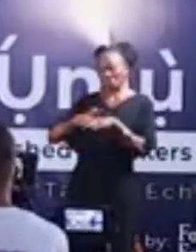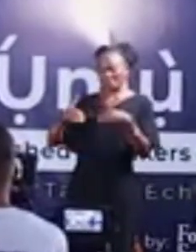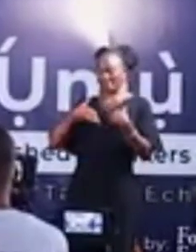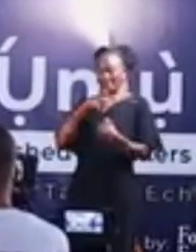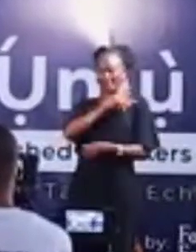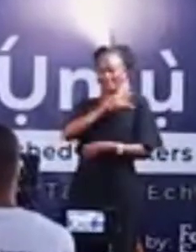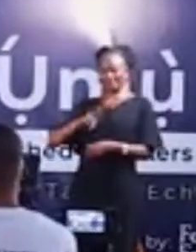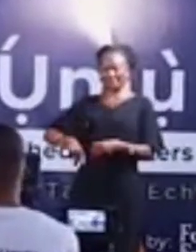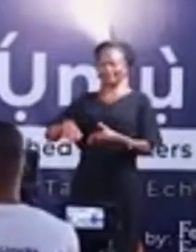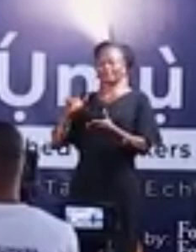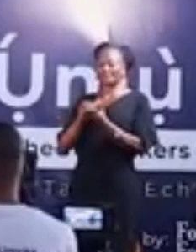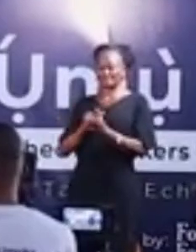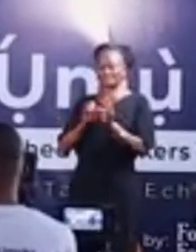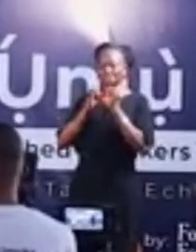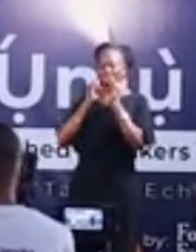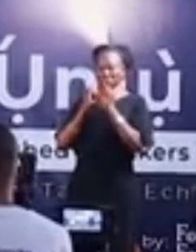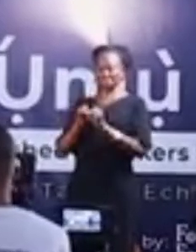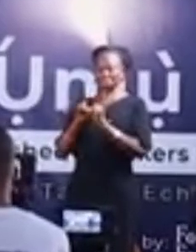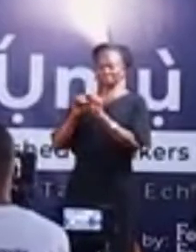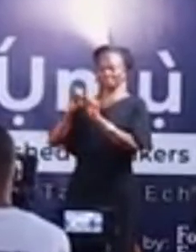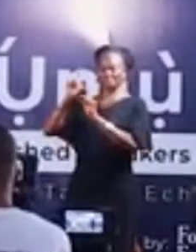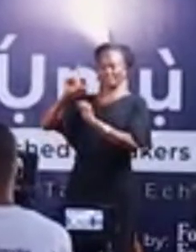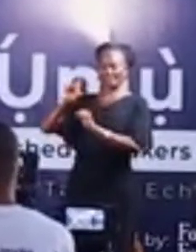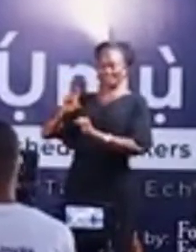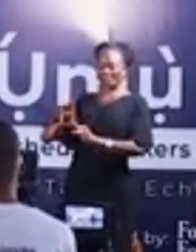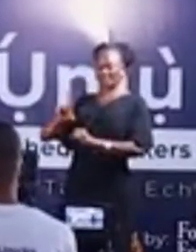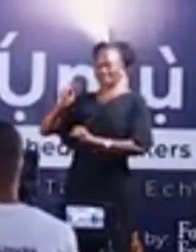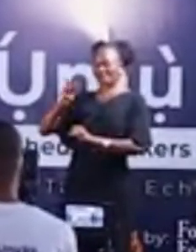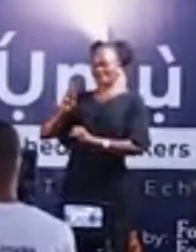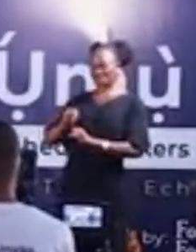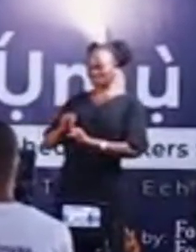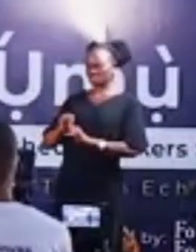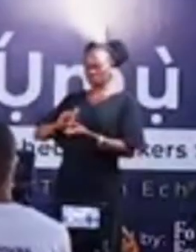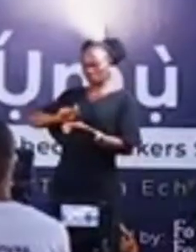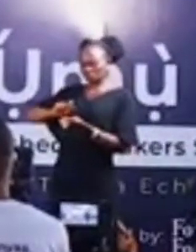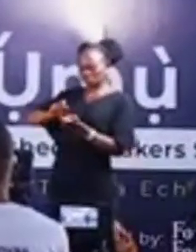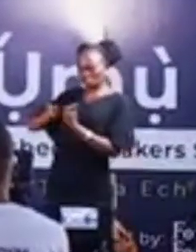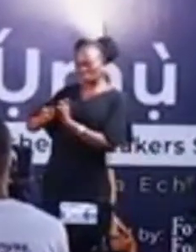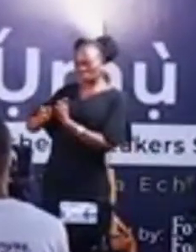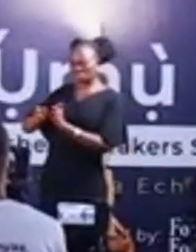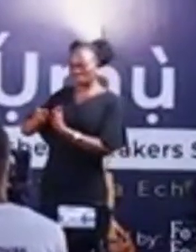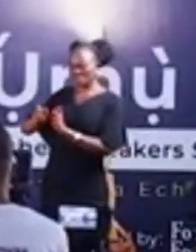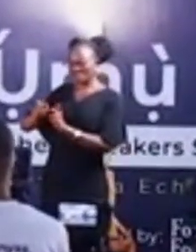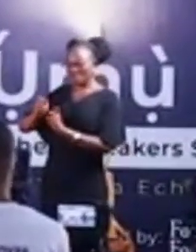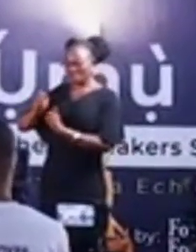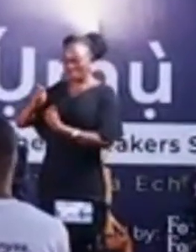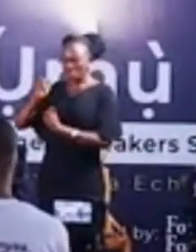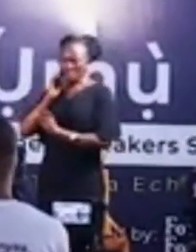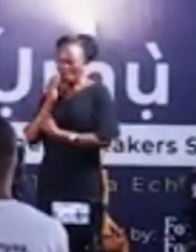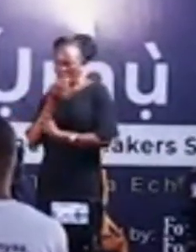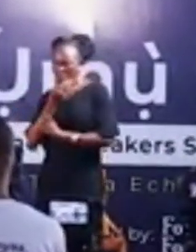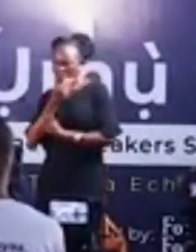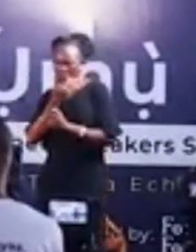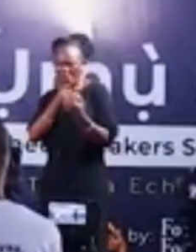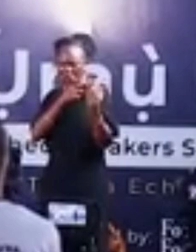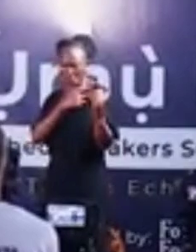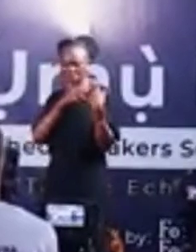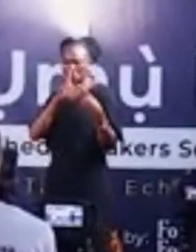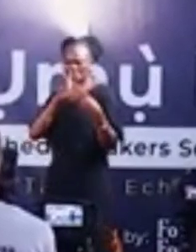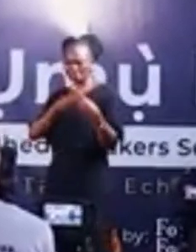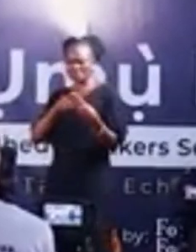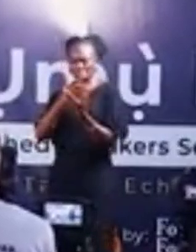that individualism shaped Igbo response to slavery. And I can tell you a